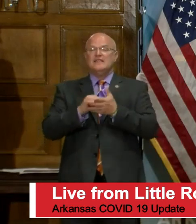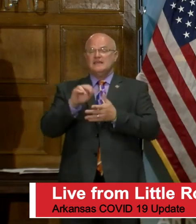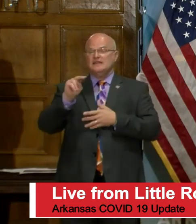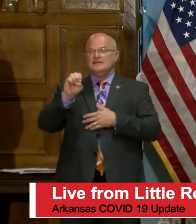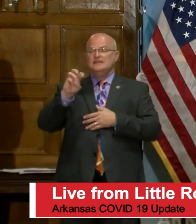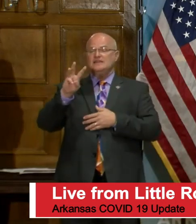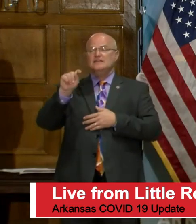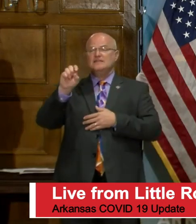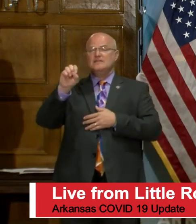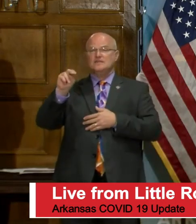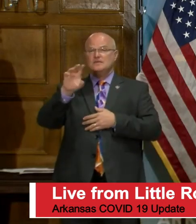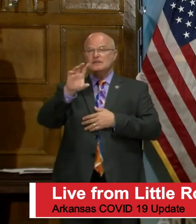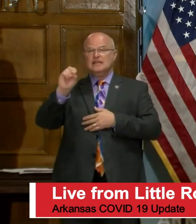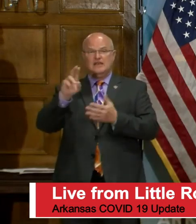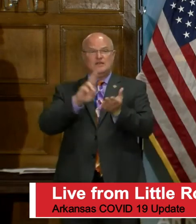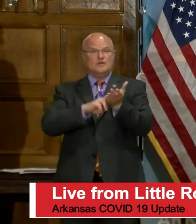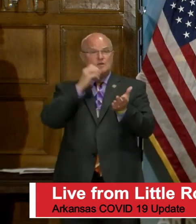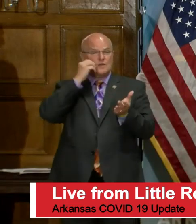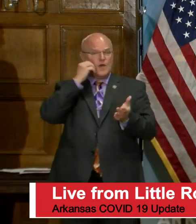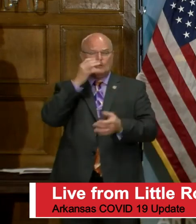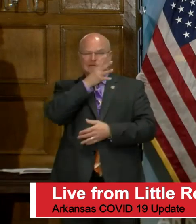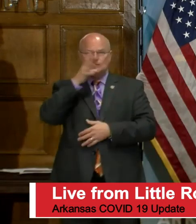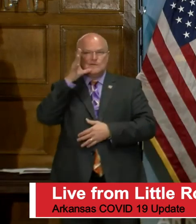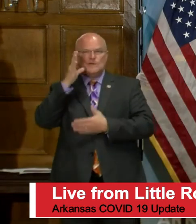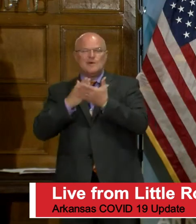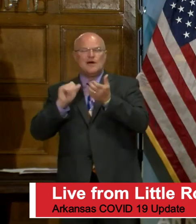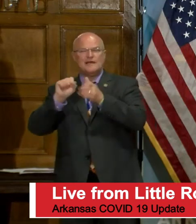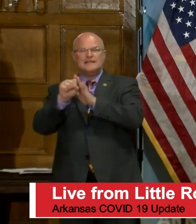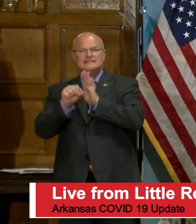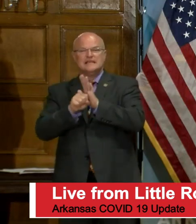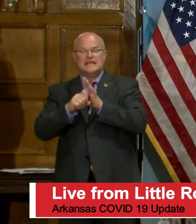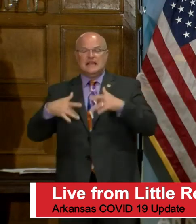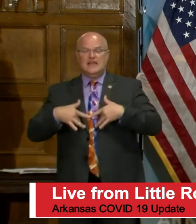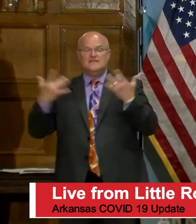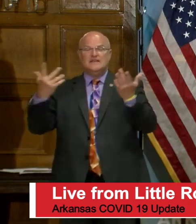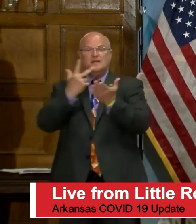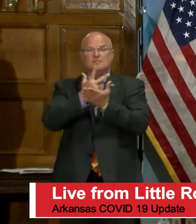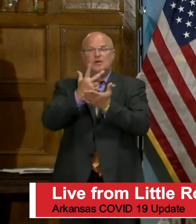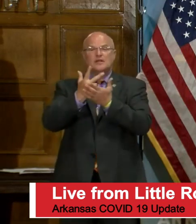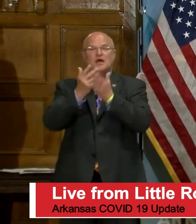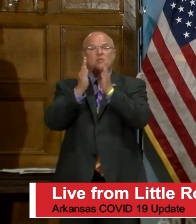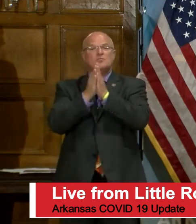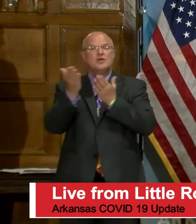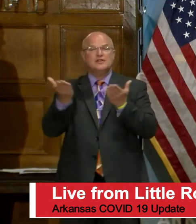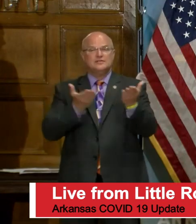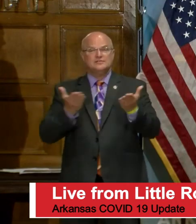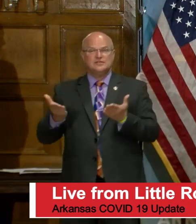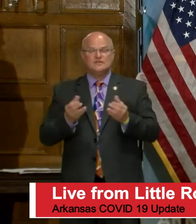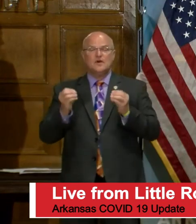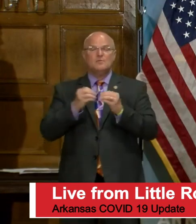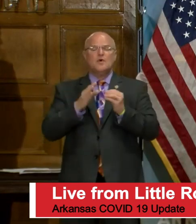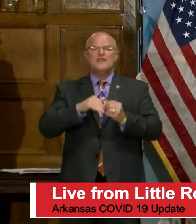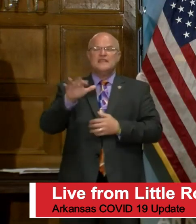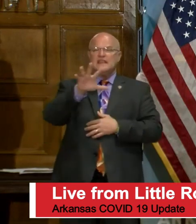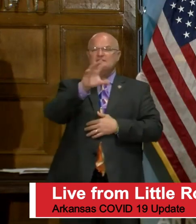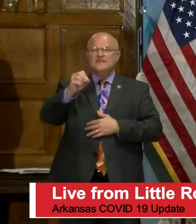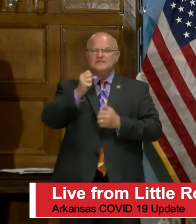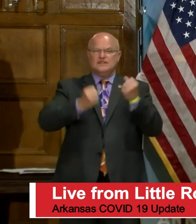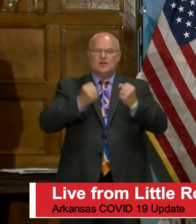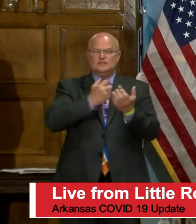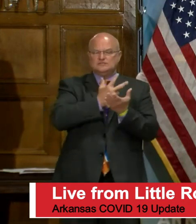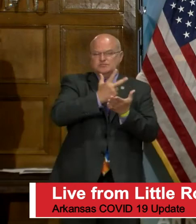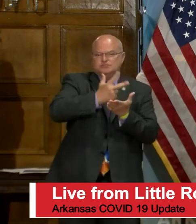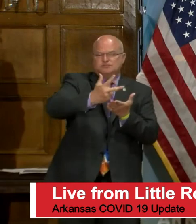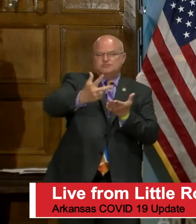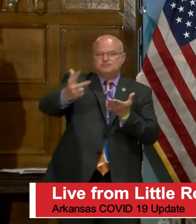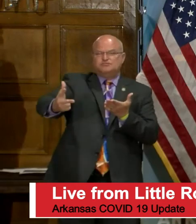Newton County Nursing Home, which is a rural part of the state, they had an event, parking lot prayer service. Over 50 vehicles gathered in the parking